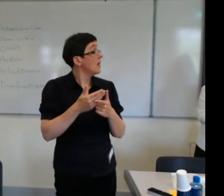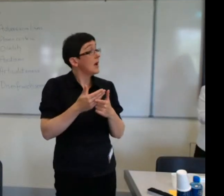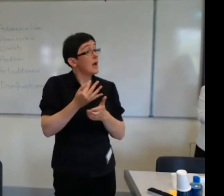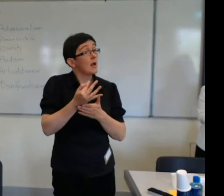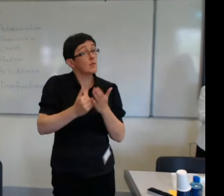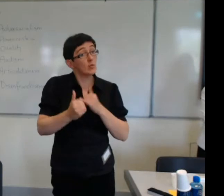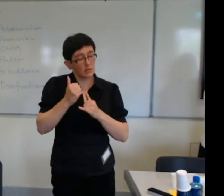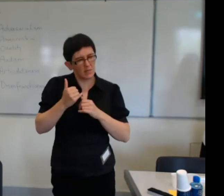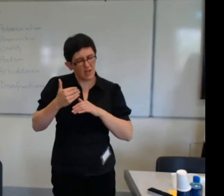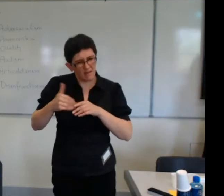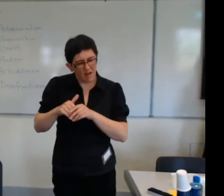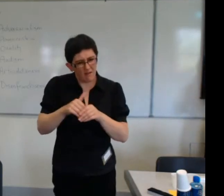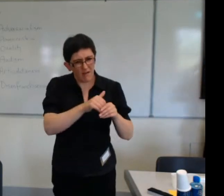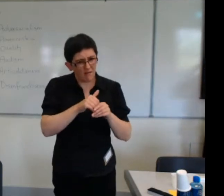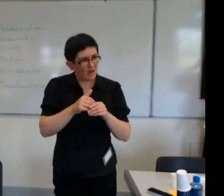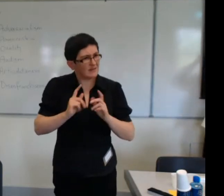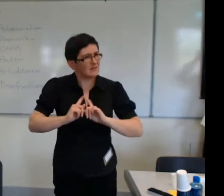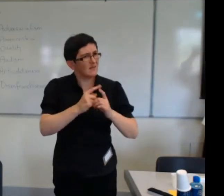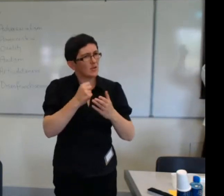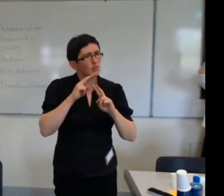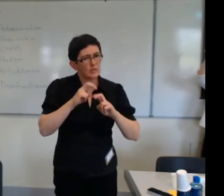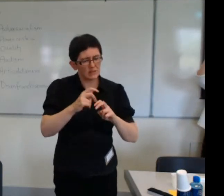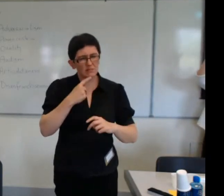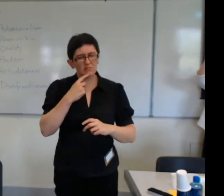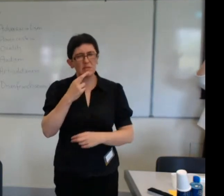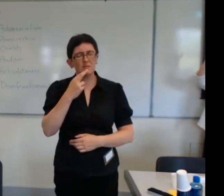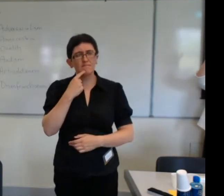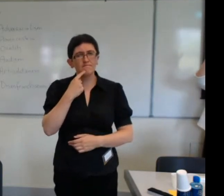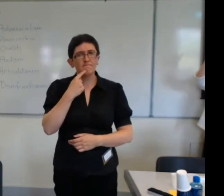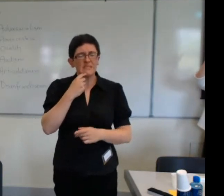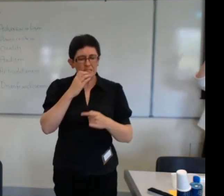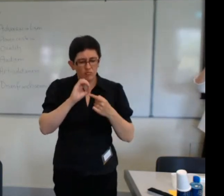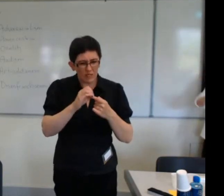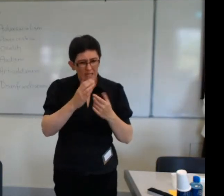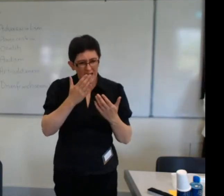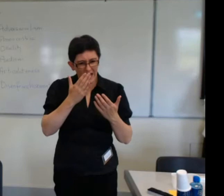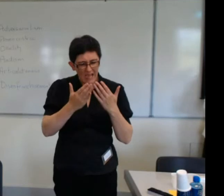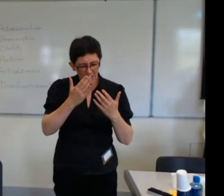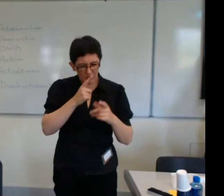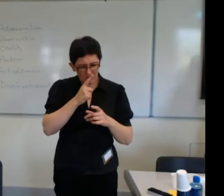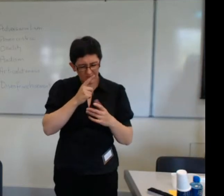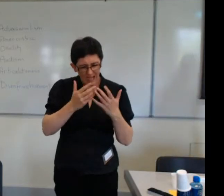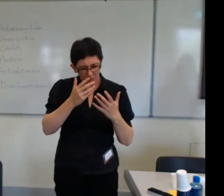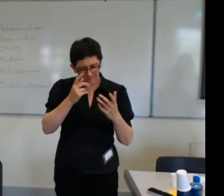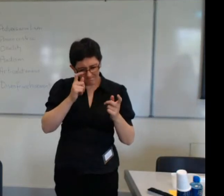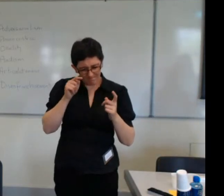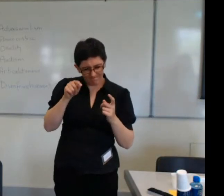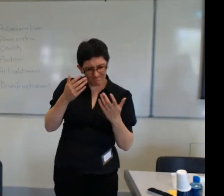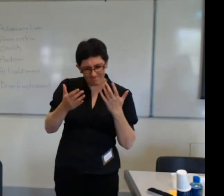years that kind of led me to try and figure out how do we account for this. Like, for example, I worked with colleagues from 8